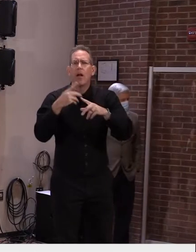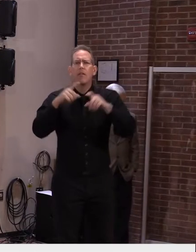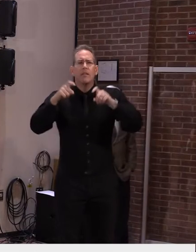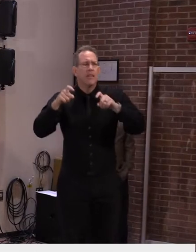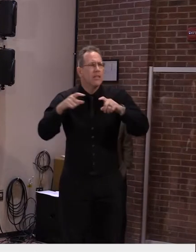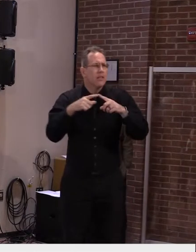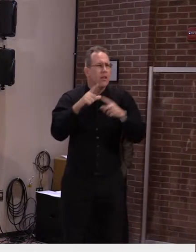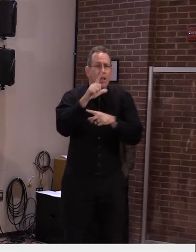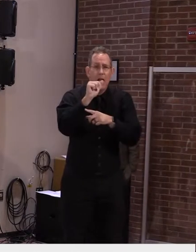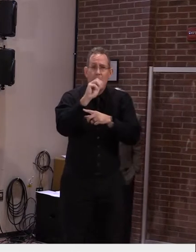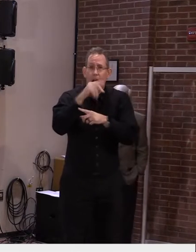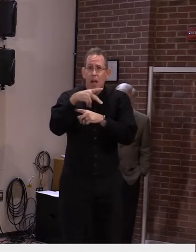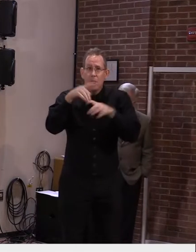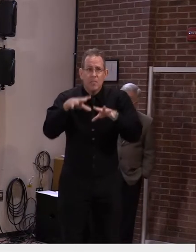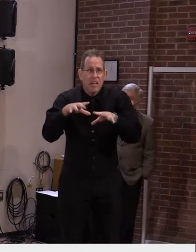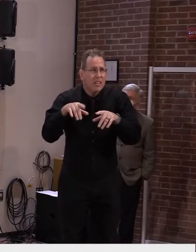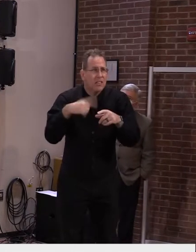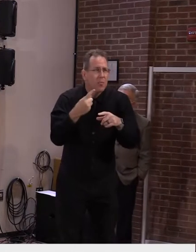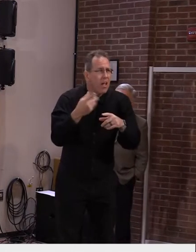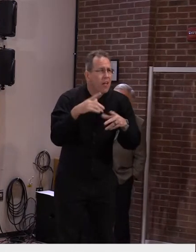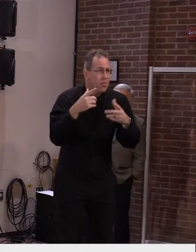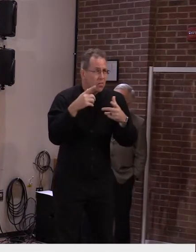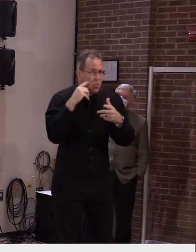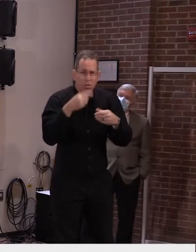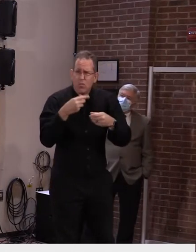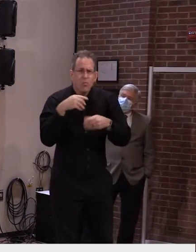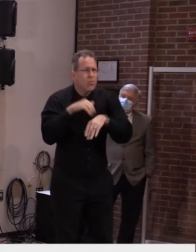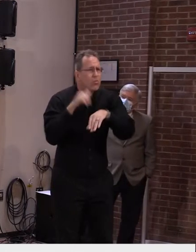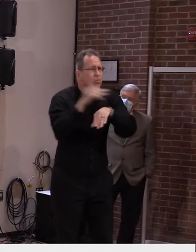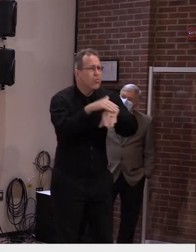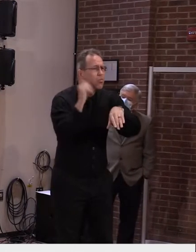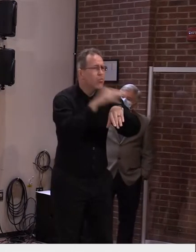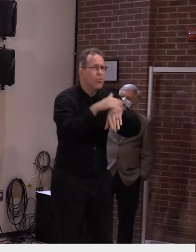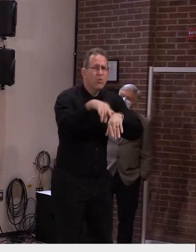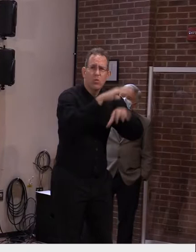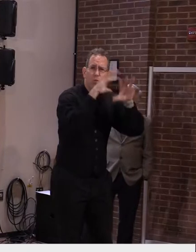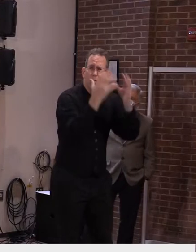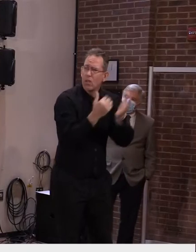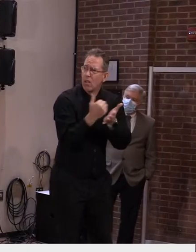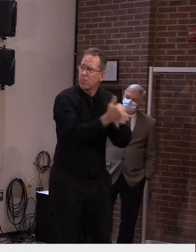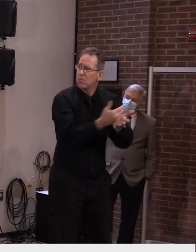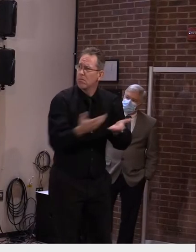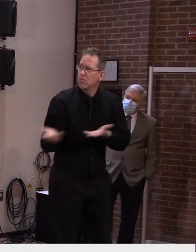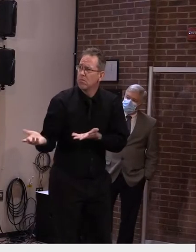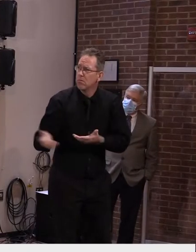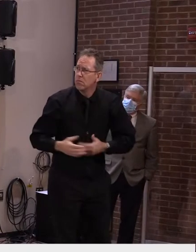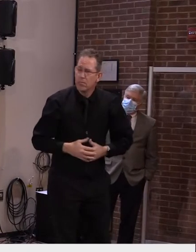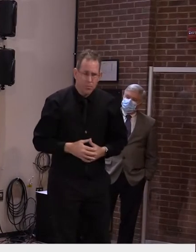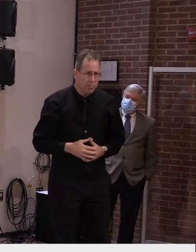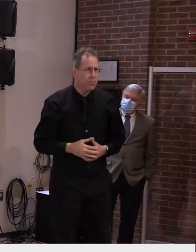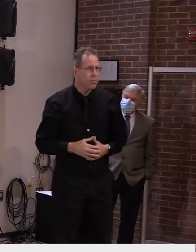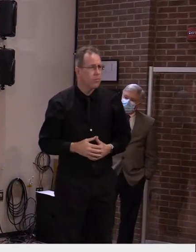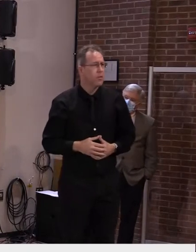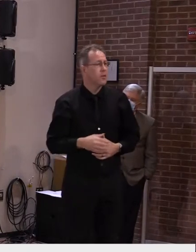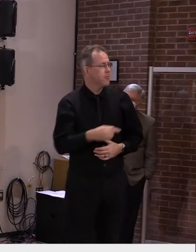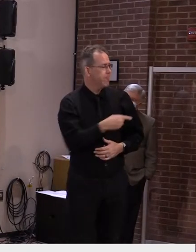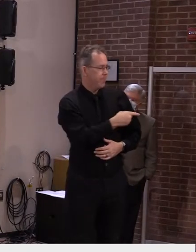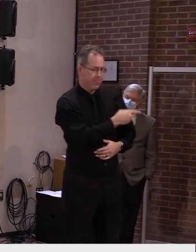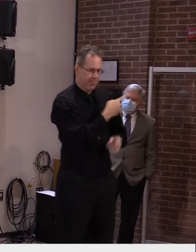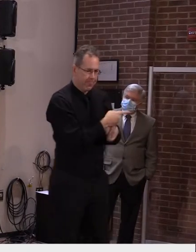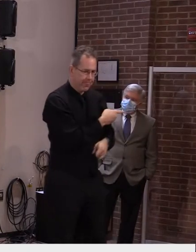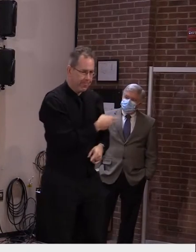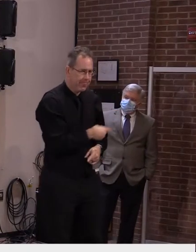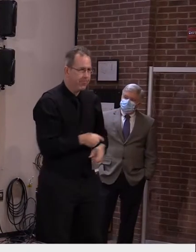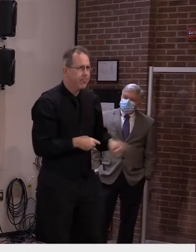what will that play on the global scale? Yeah, well, everything you raise is important. You know, I've been standing here